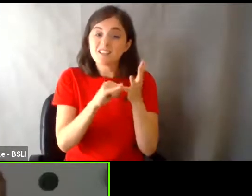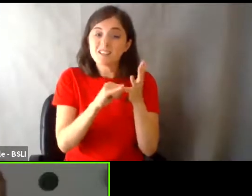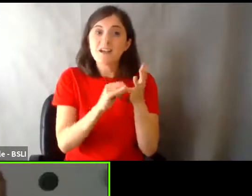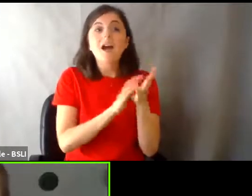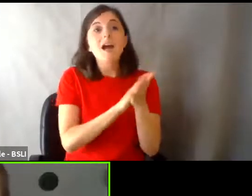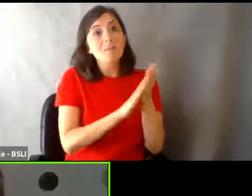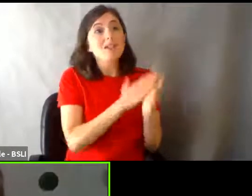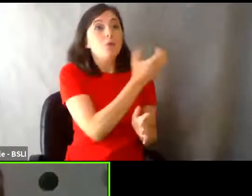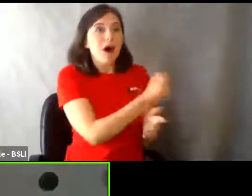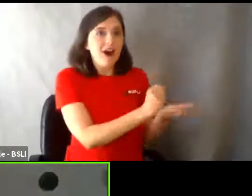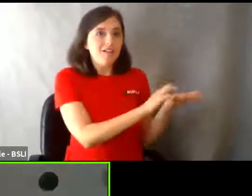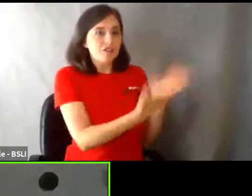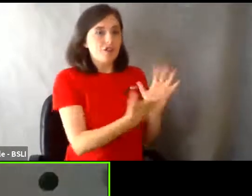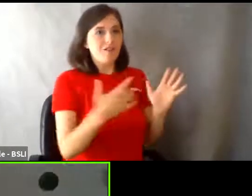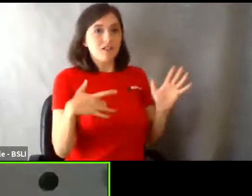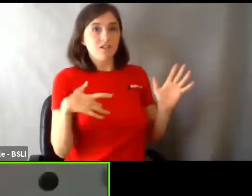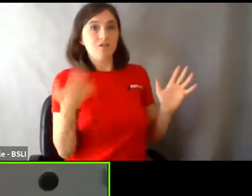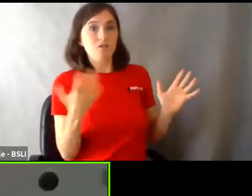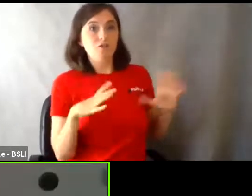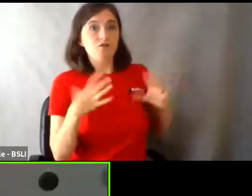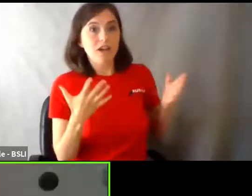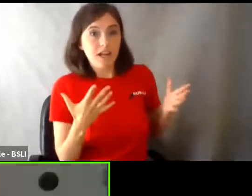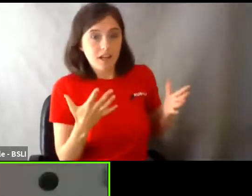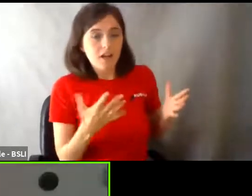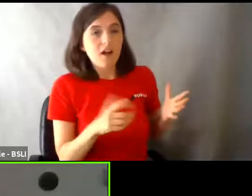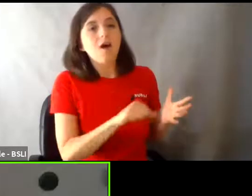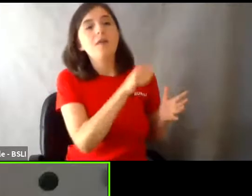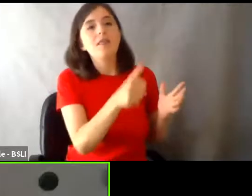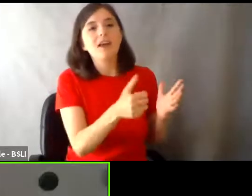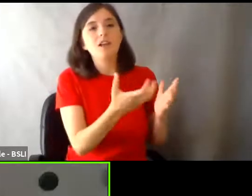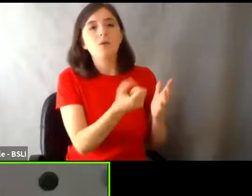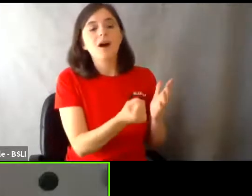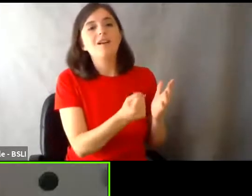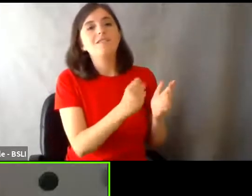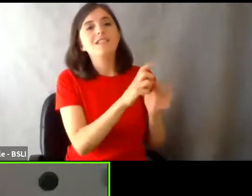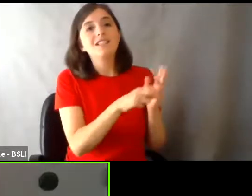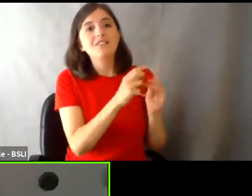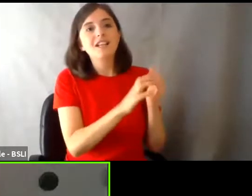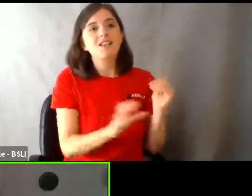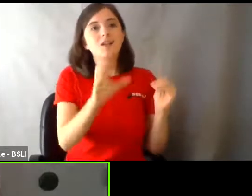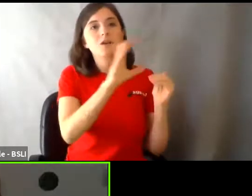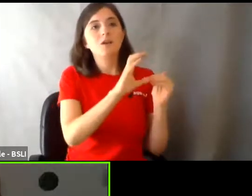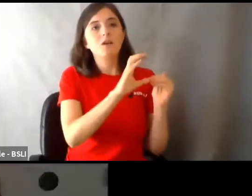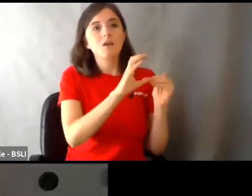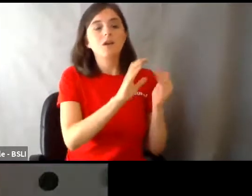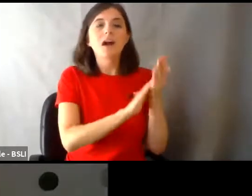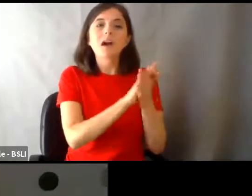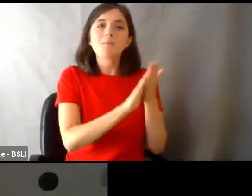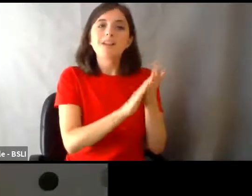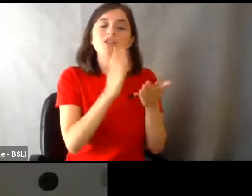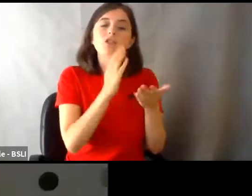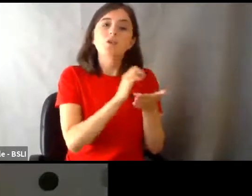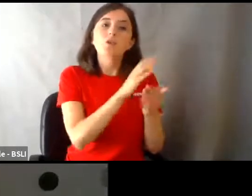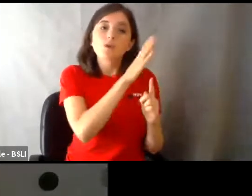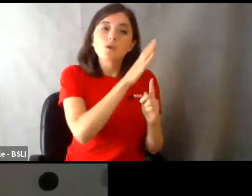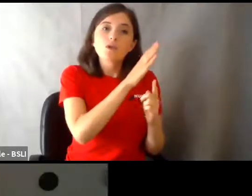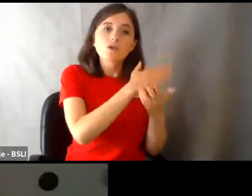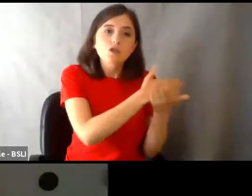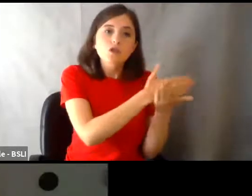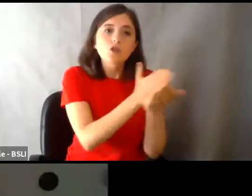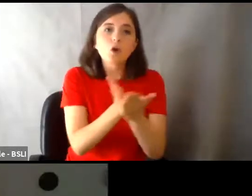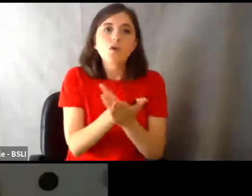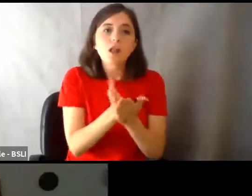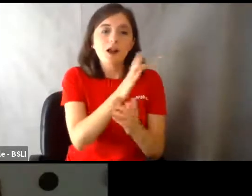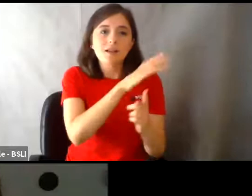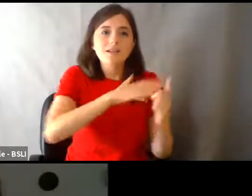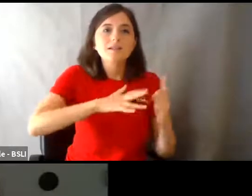know you're always going to be able to have those things, as a way of socializing ownership and providing people with a top